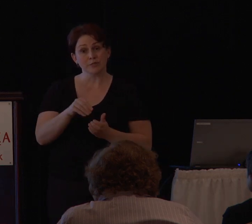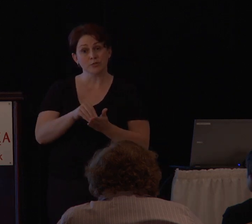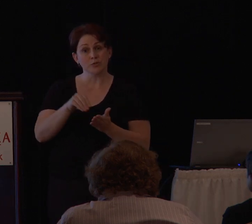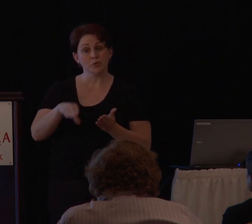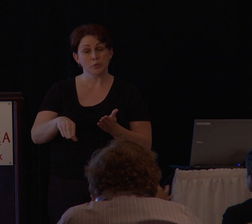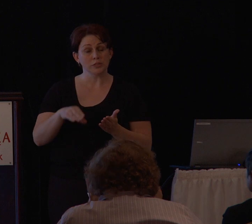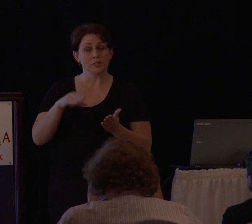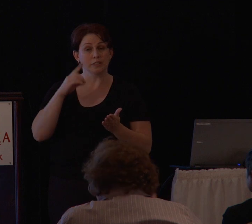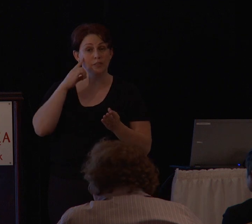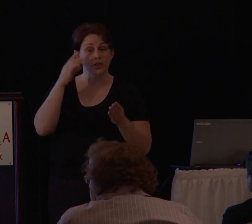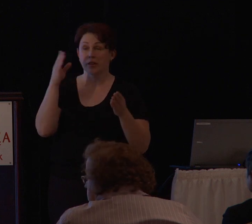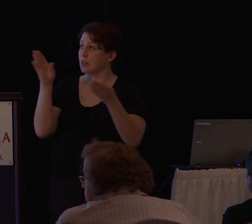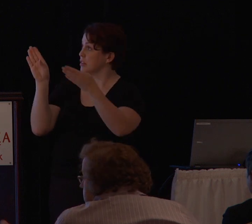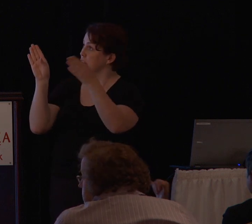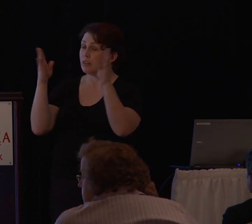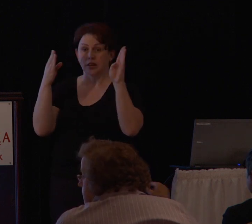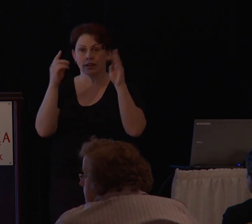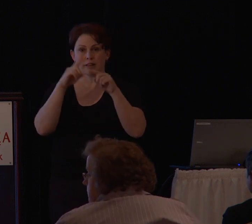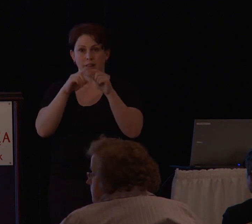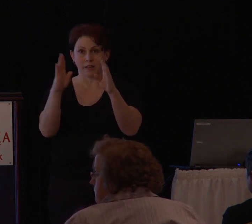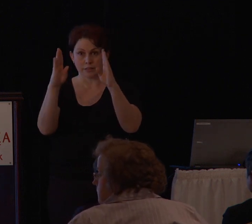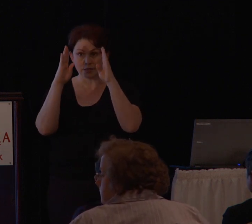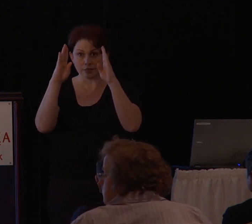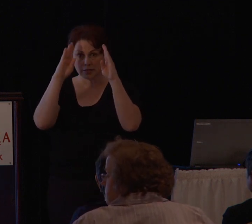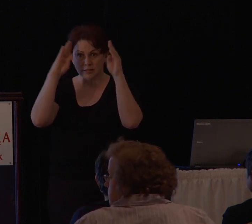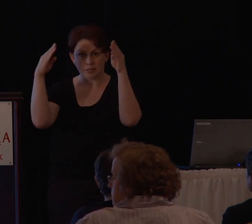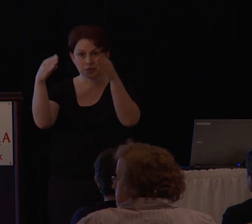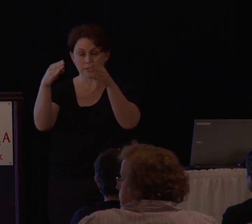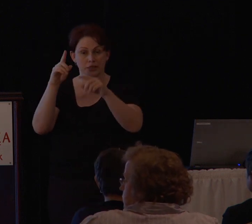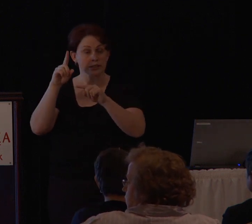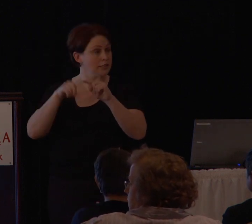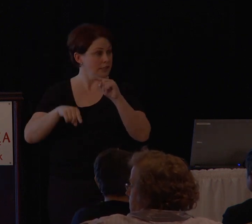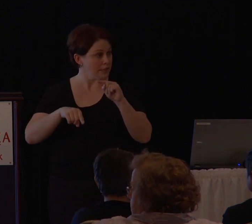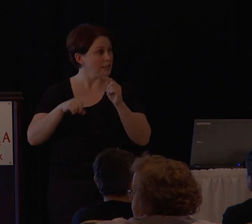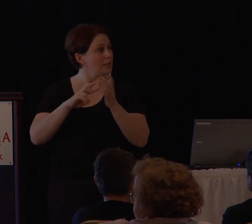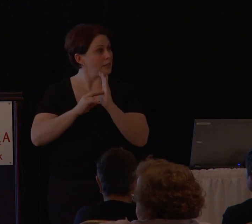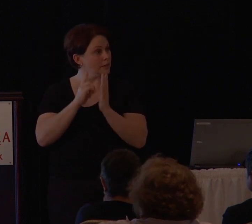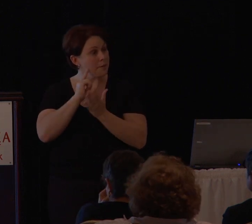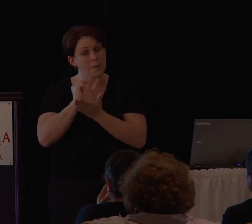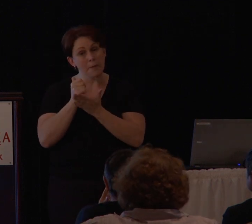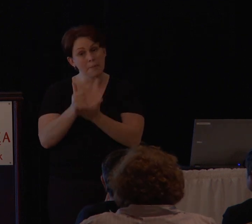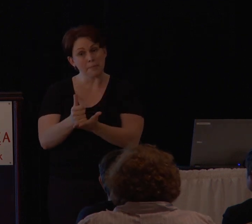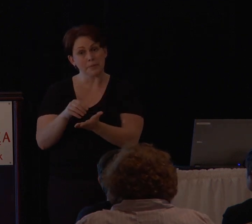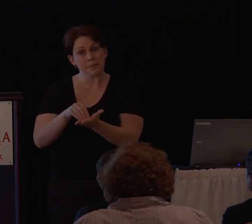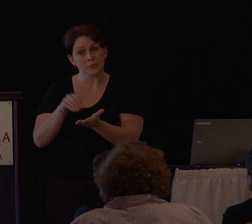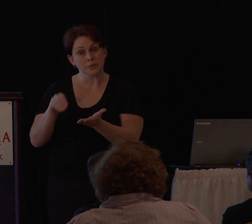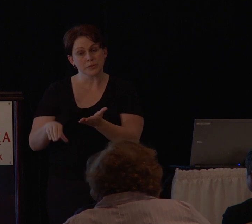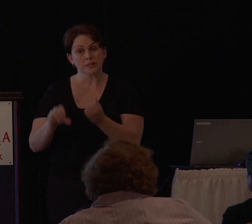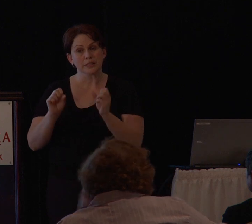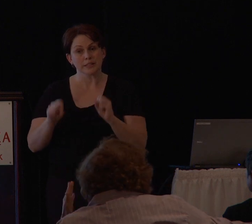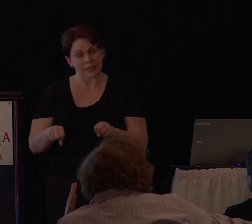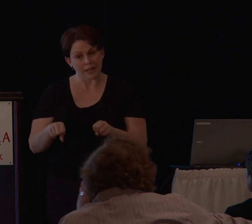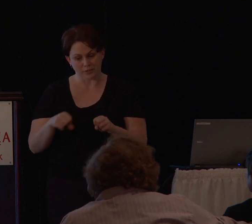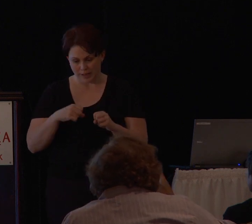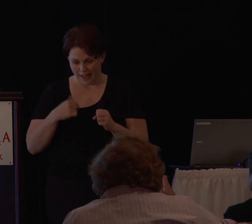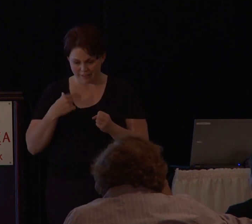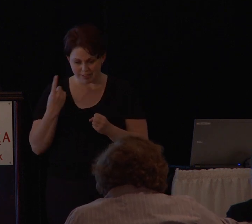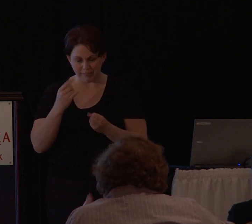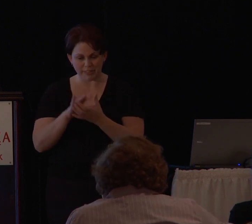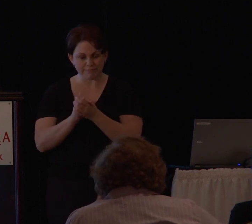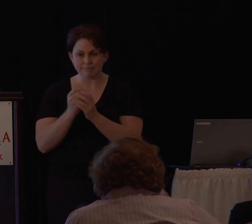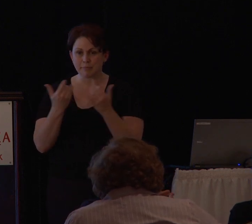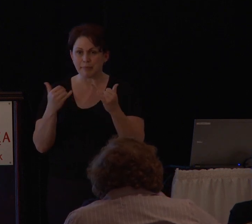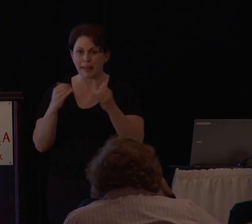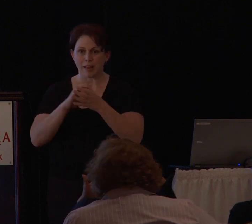of their focus is everywhere, and to help them, you can help them to have some kind of a manipulative to play with. So like